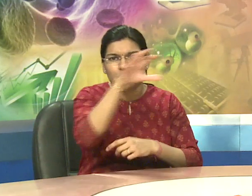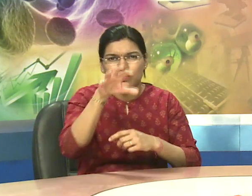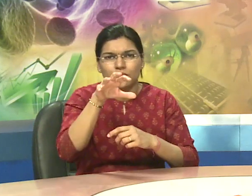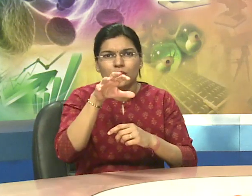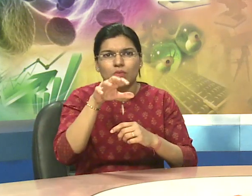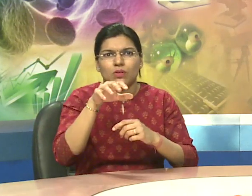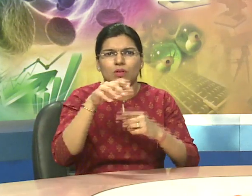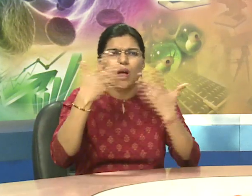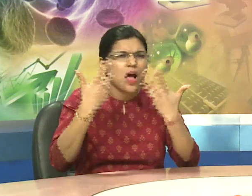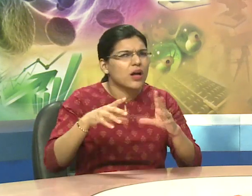Any place